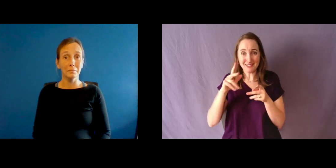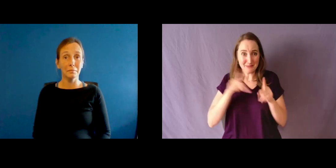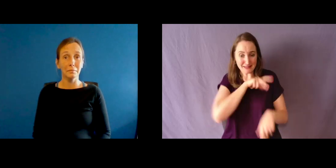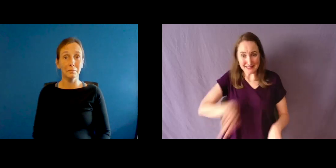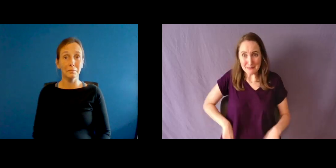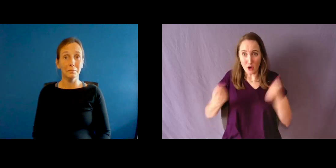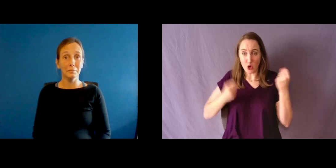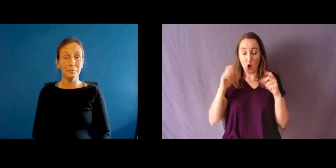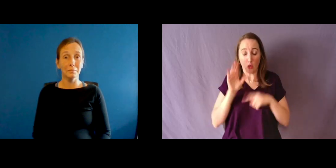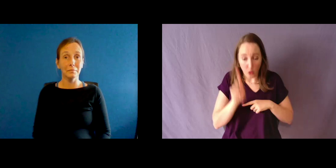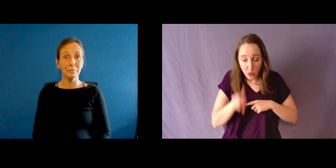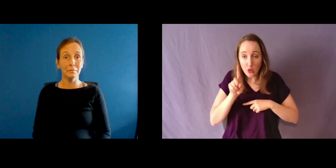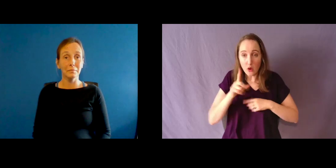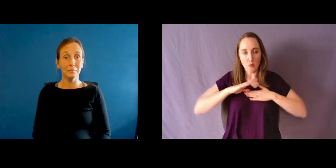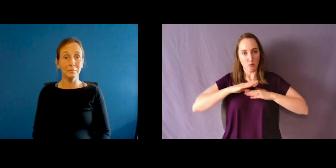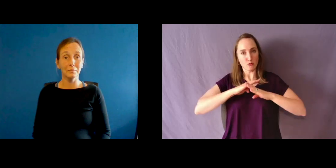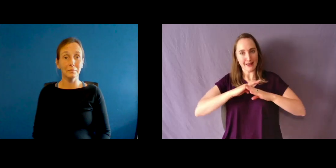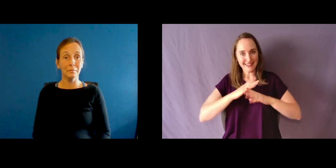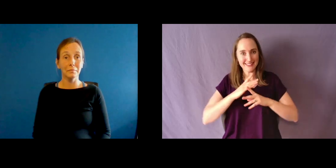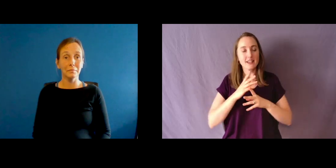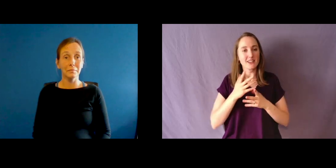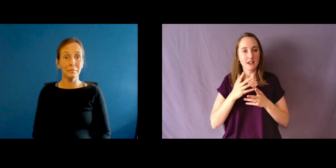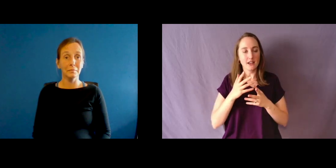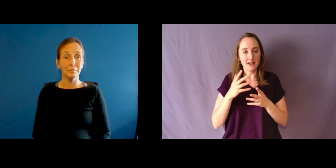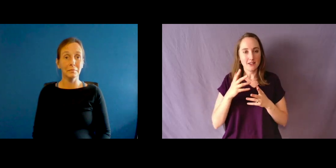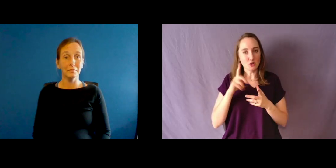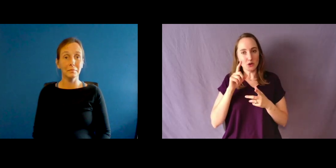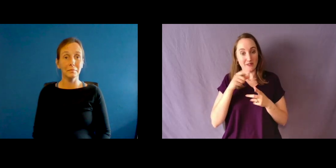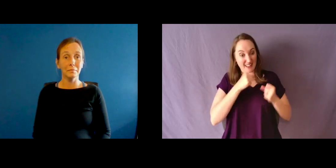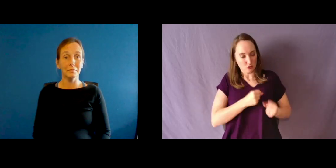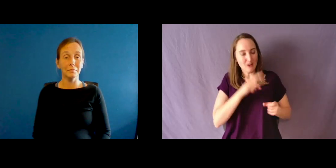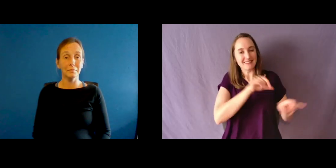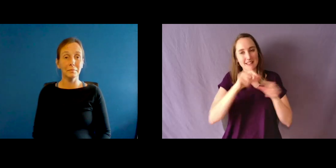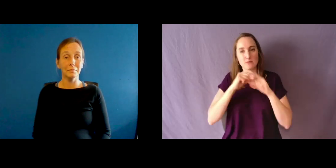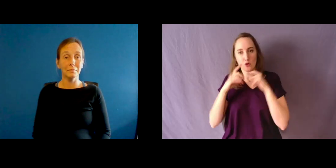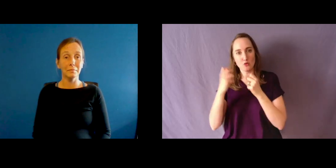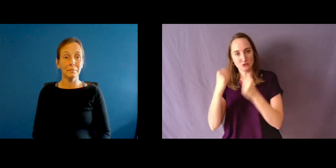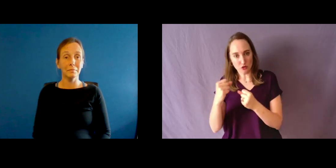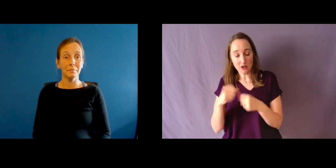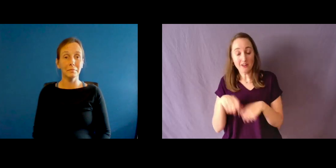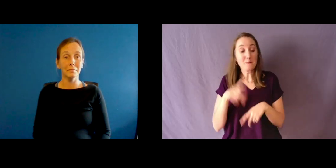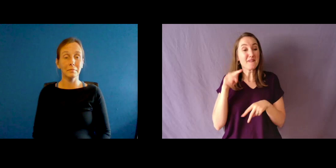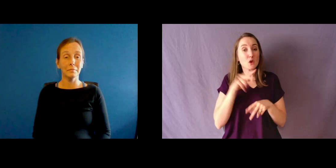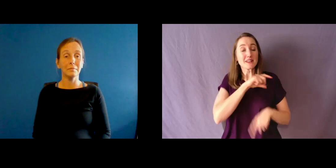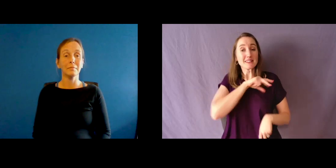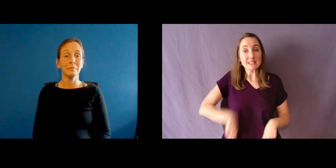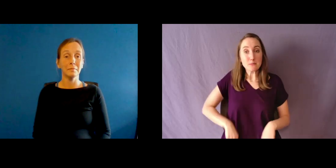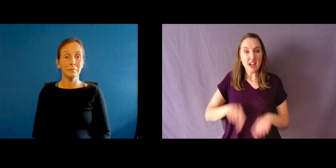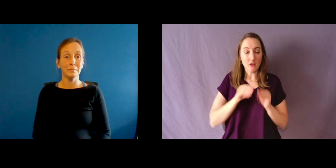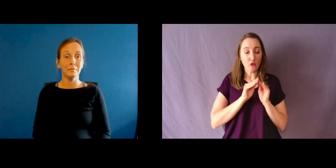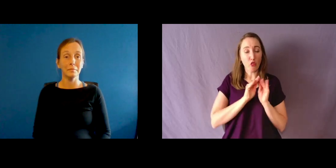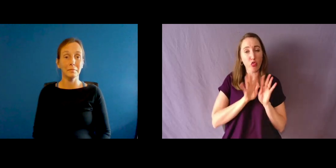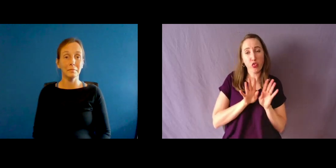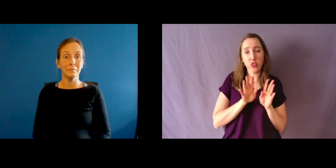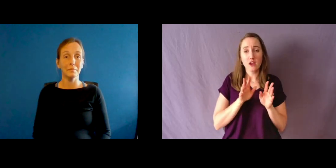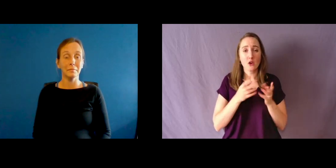forward. But also they won't fray, if you notice seatbelts in cars, like they don't fray, they don't fade, they don't, they last a really